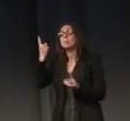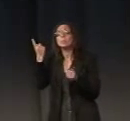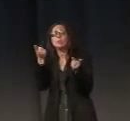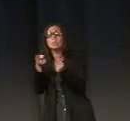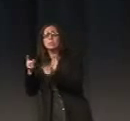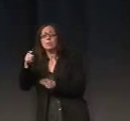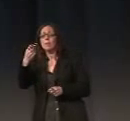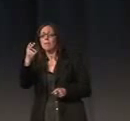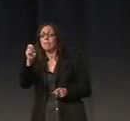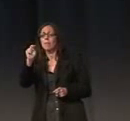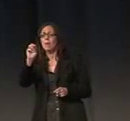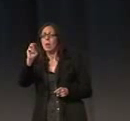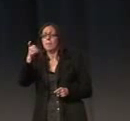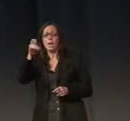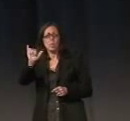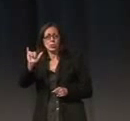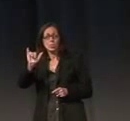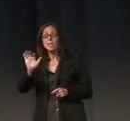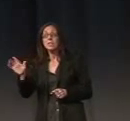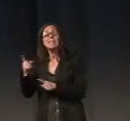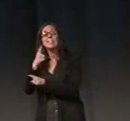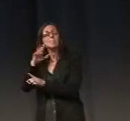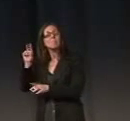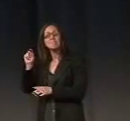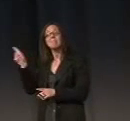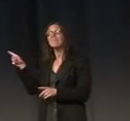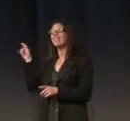here we have a sort of mathematics of color.